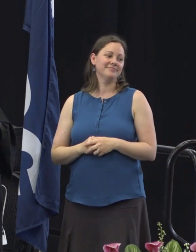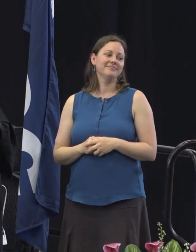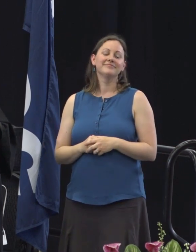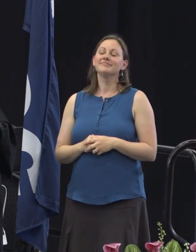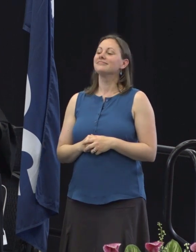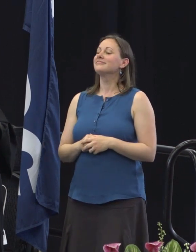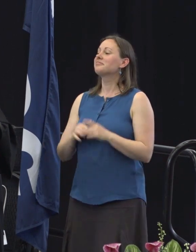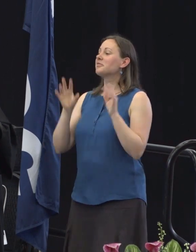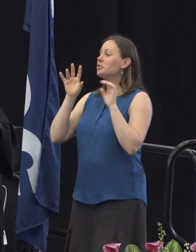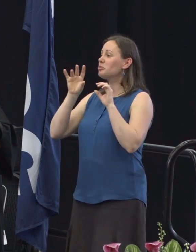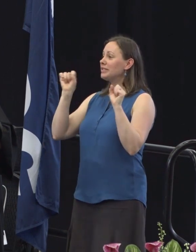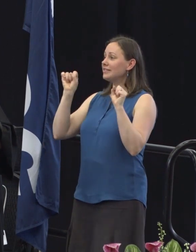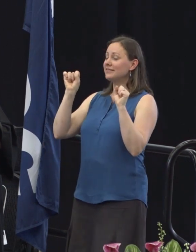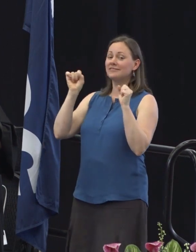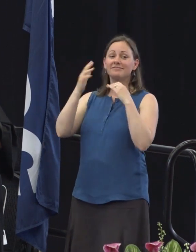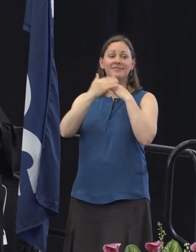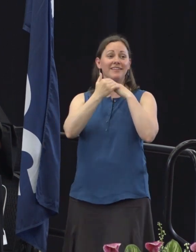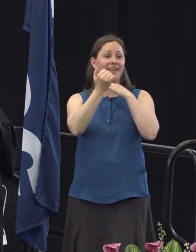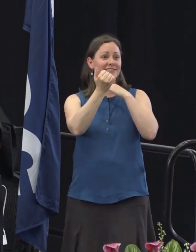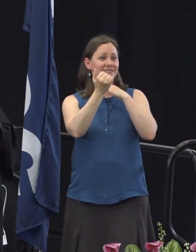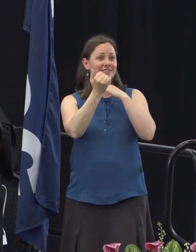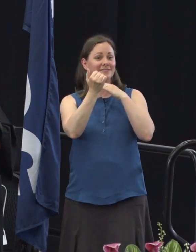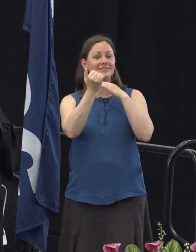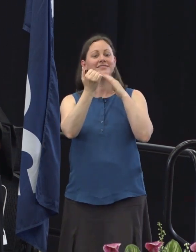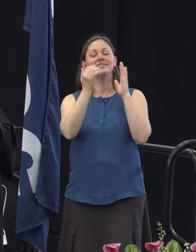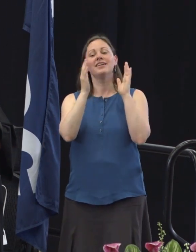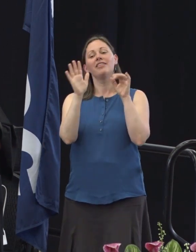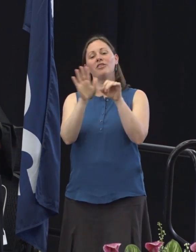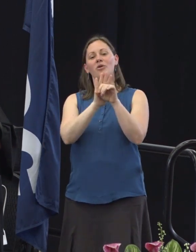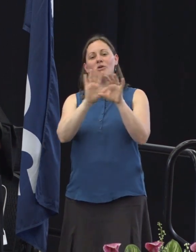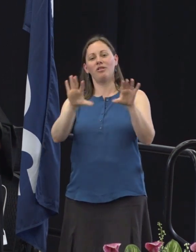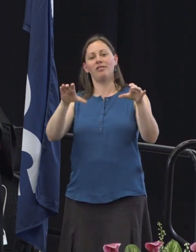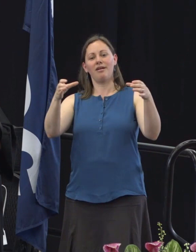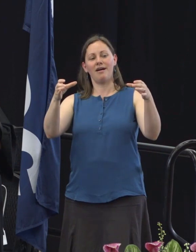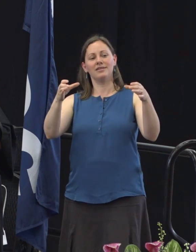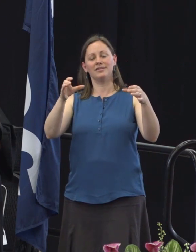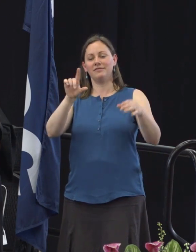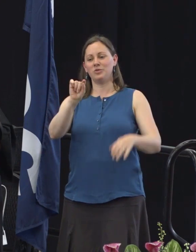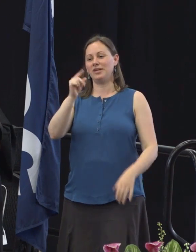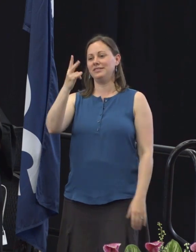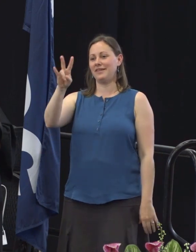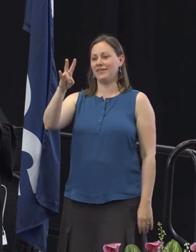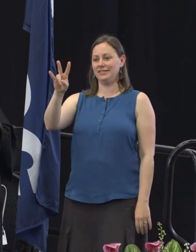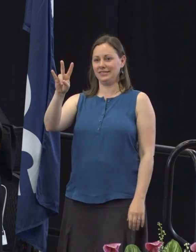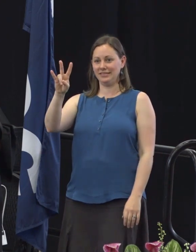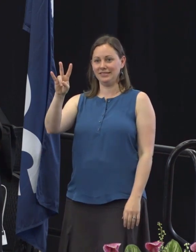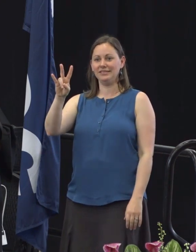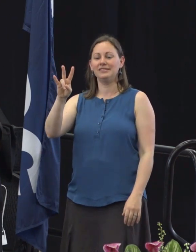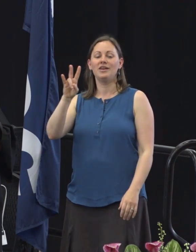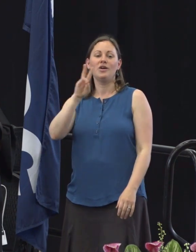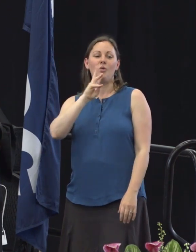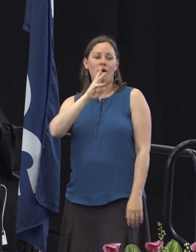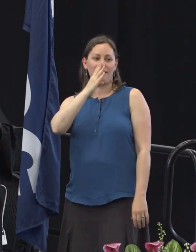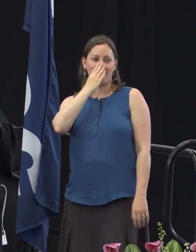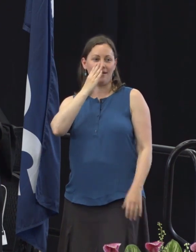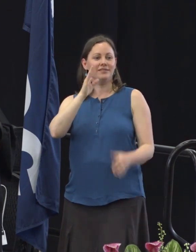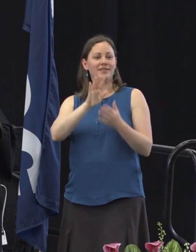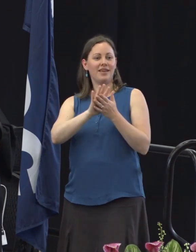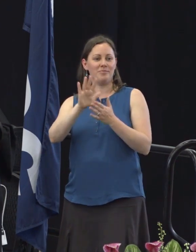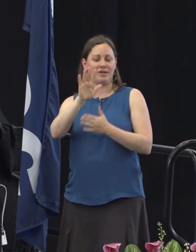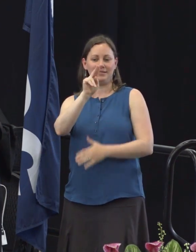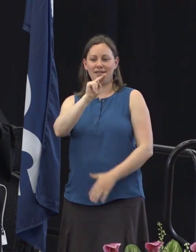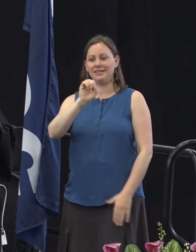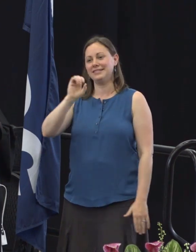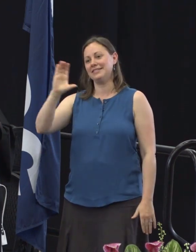Mr. President, honored guests, the graduating class of 2017 Waterfront Campus, Nova